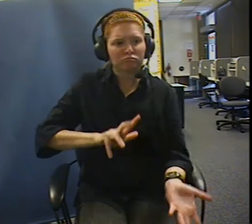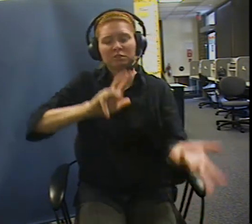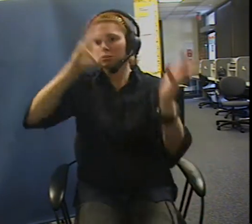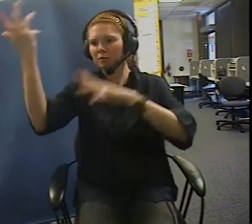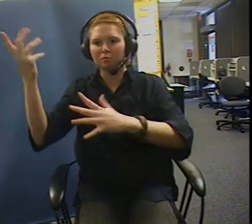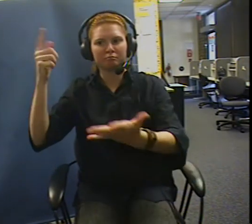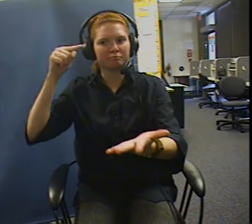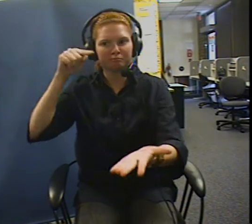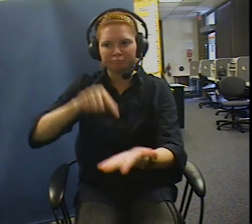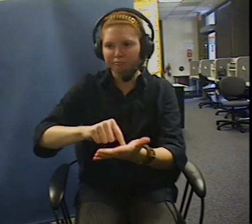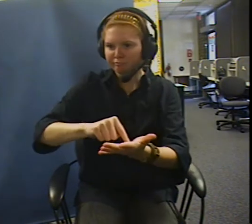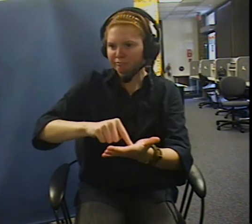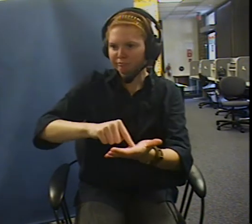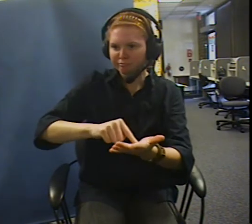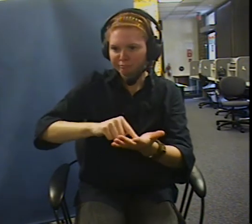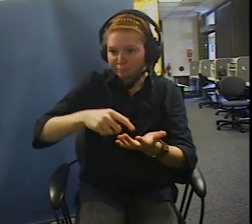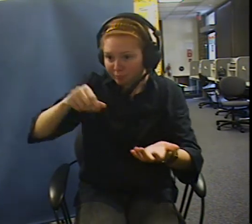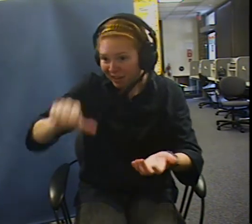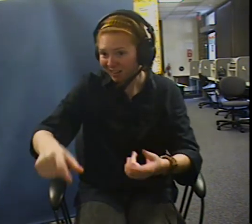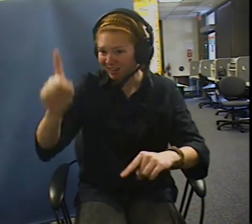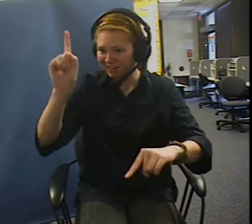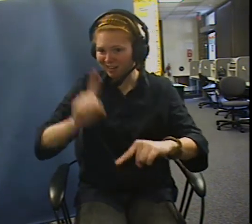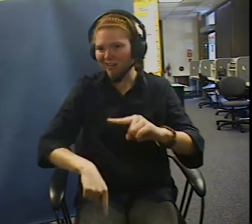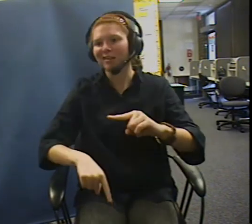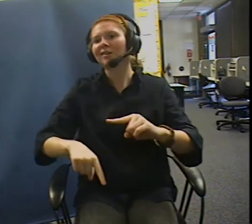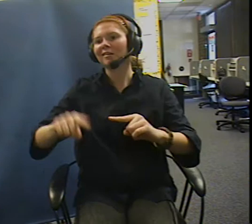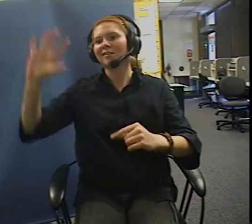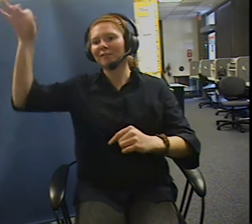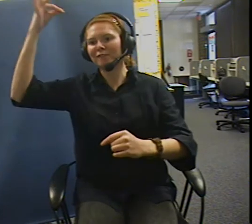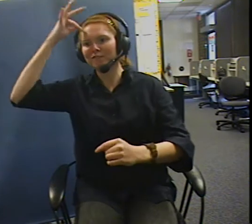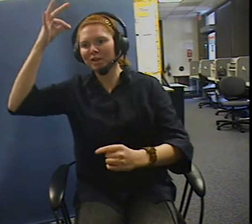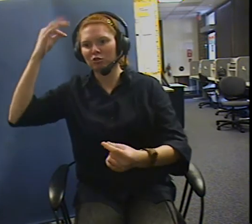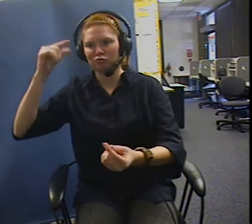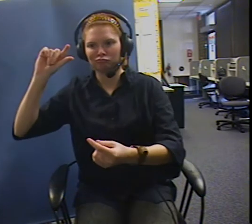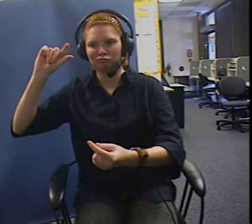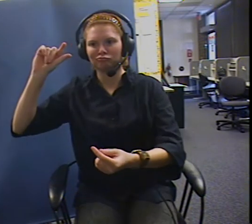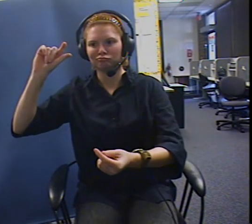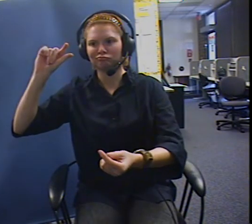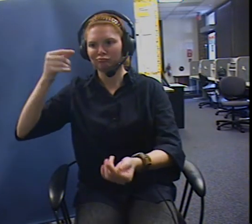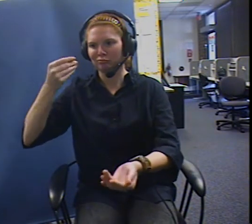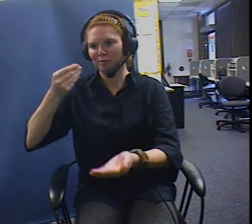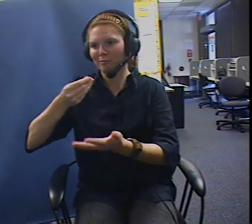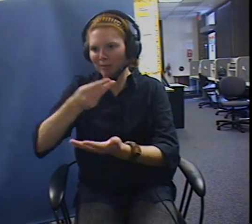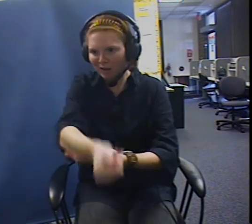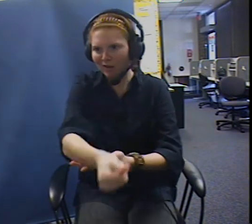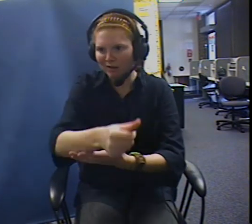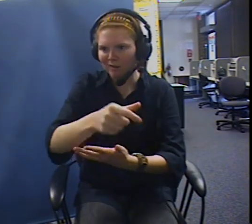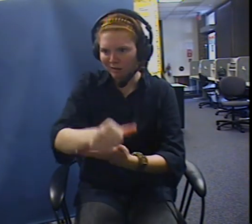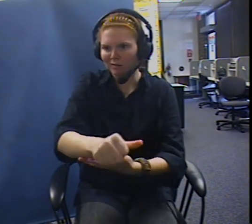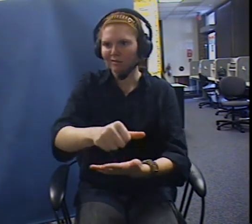for mortgages. Also, mortgages were extended to 30 years, and often the down payment was only